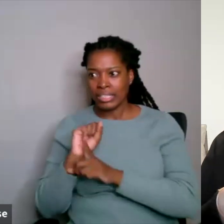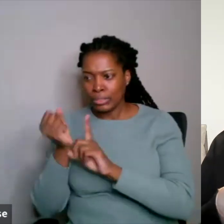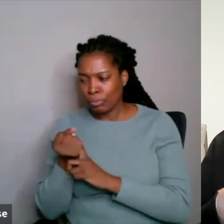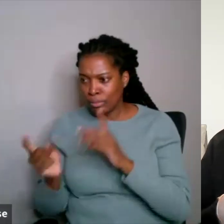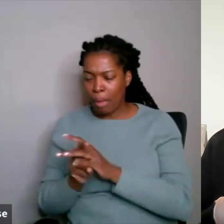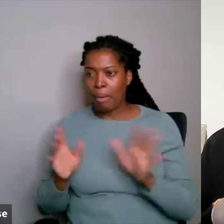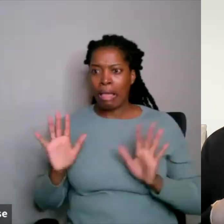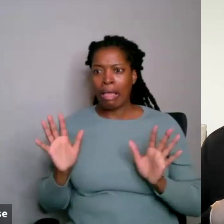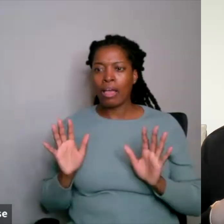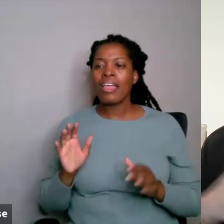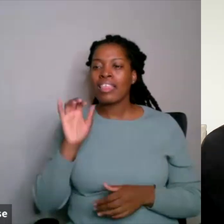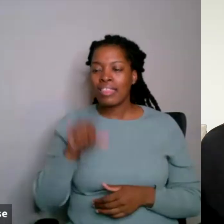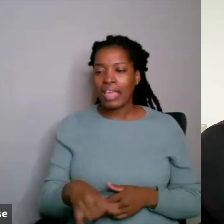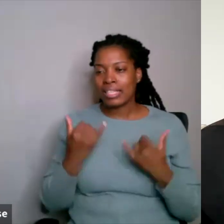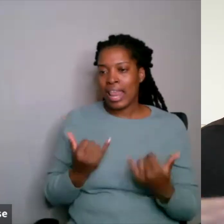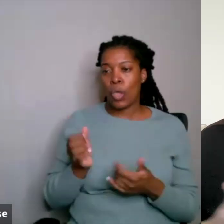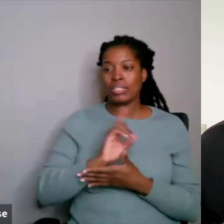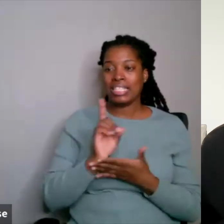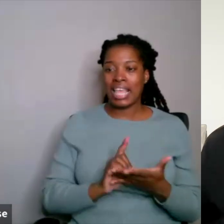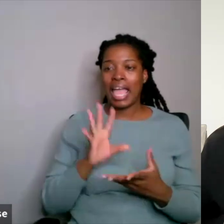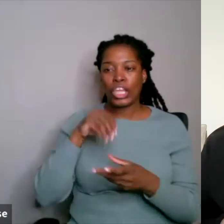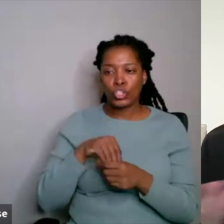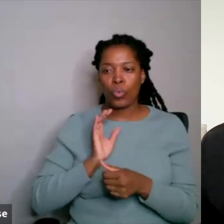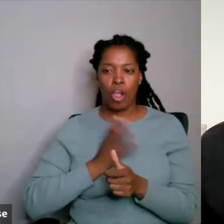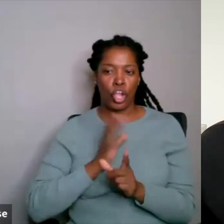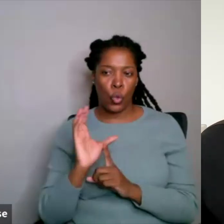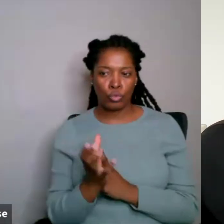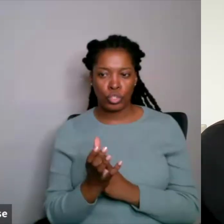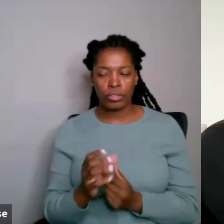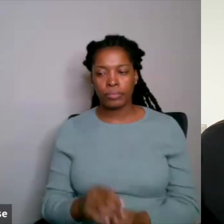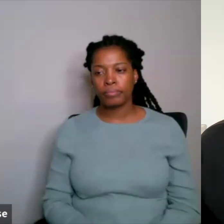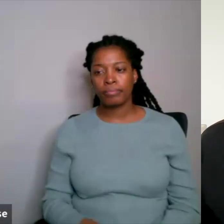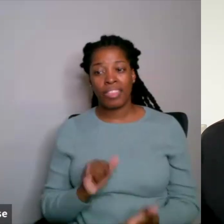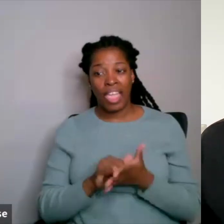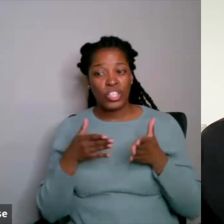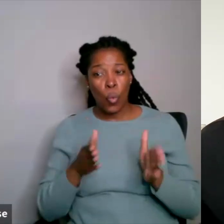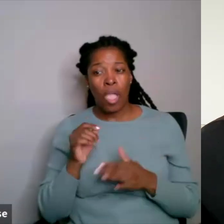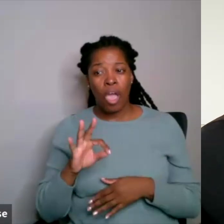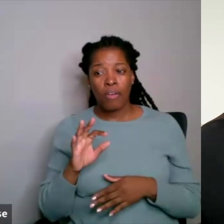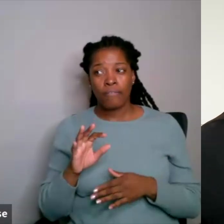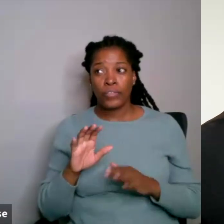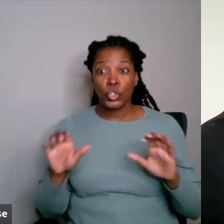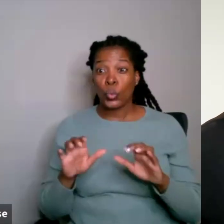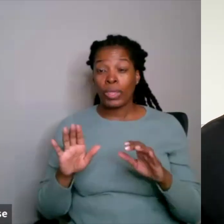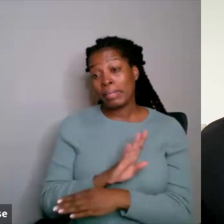design into our culture. It's a way of being. It's a way of doing business.